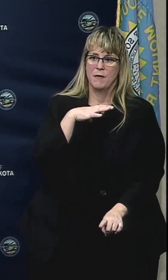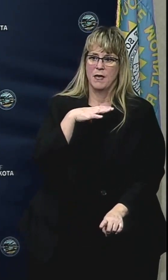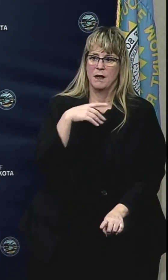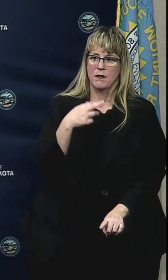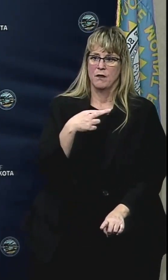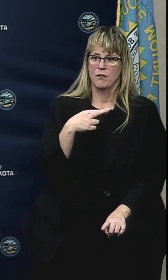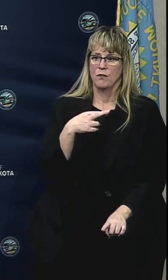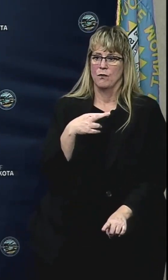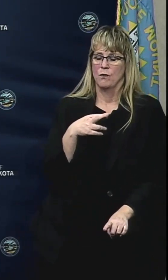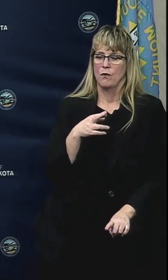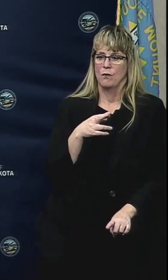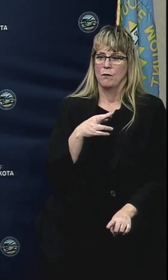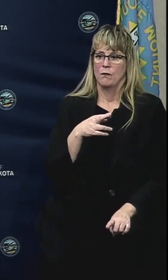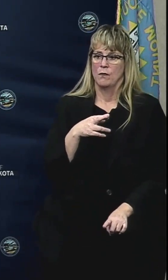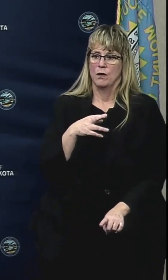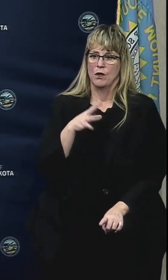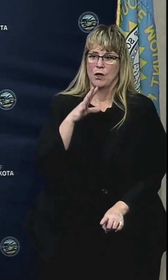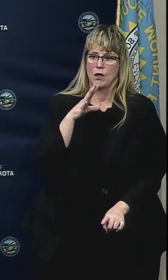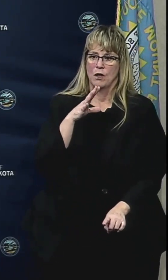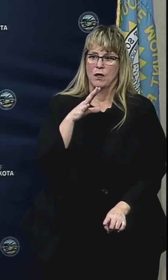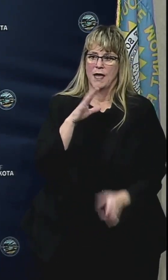This is Fran.